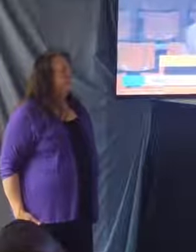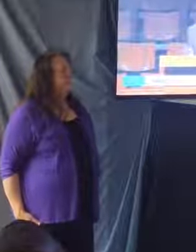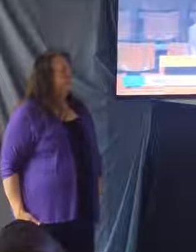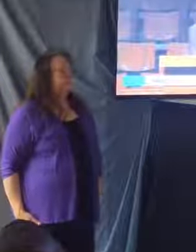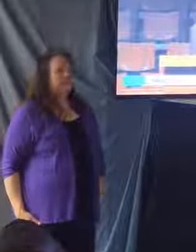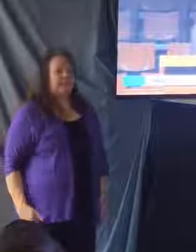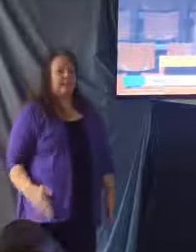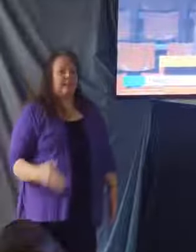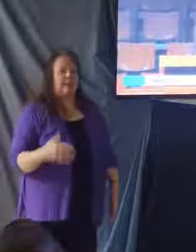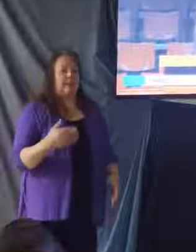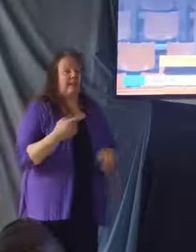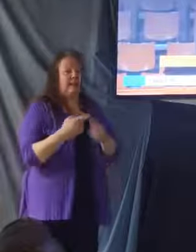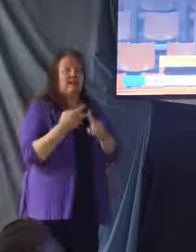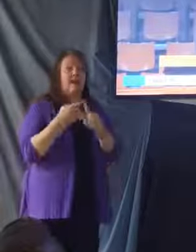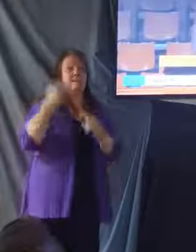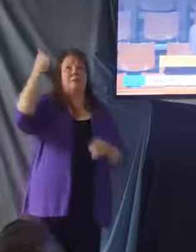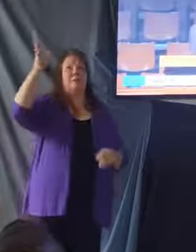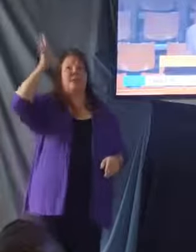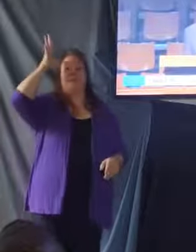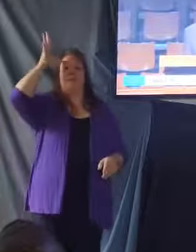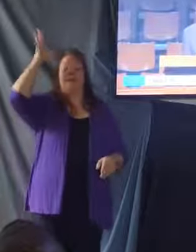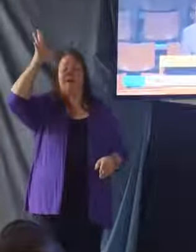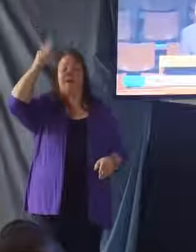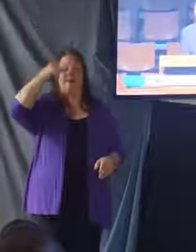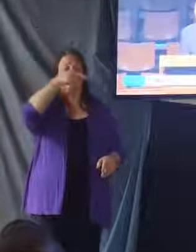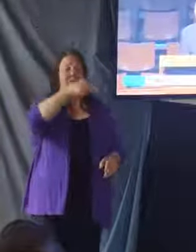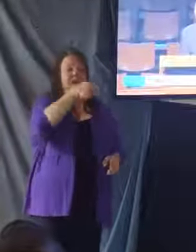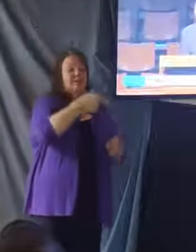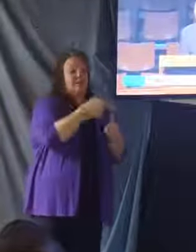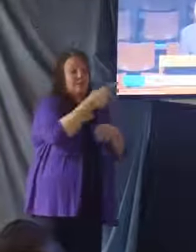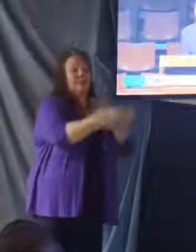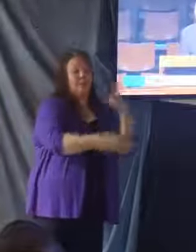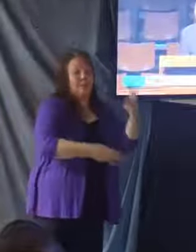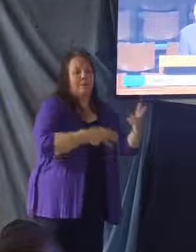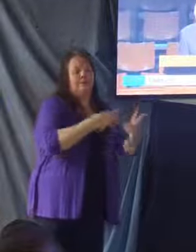of life is not from the Father, but from the world.